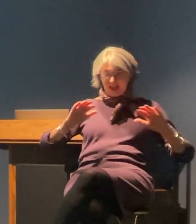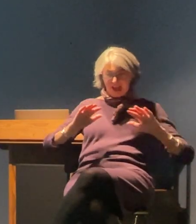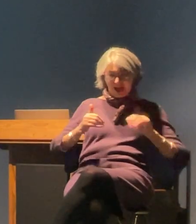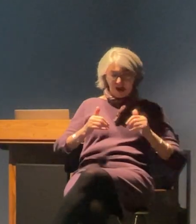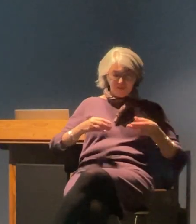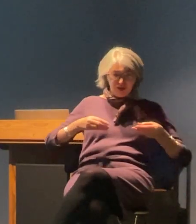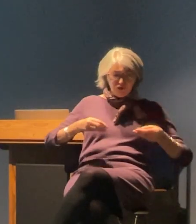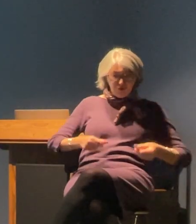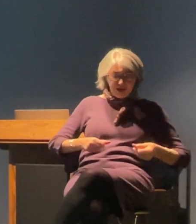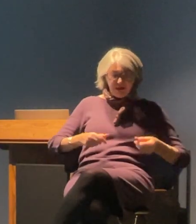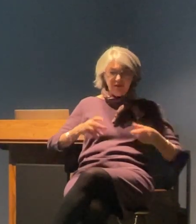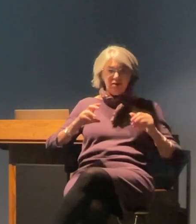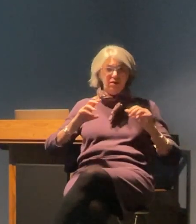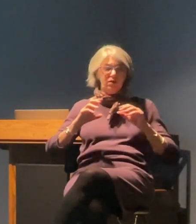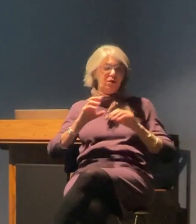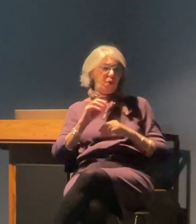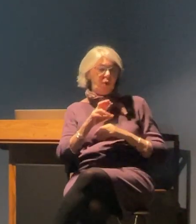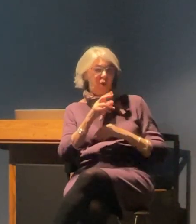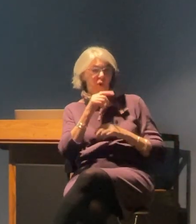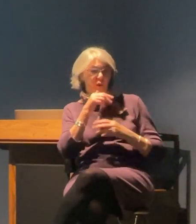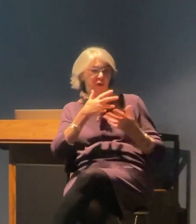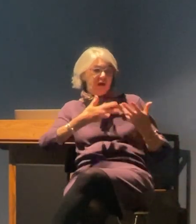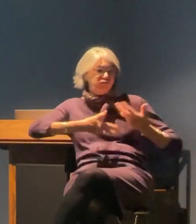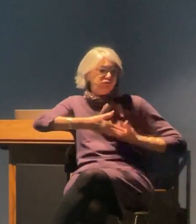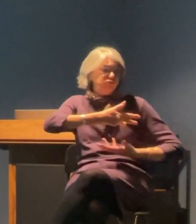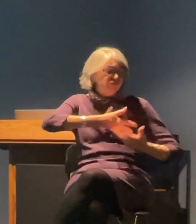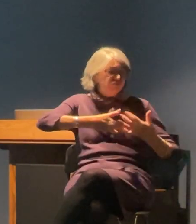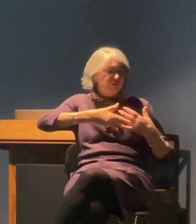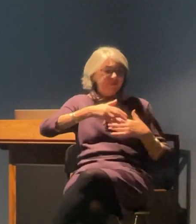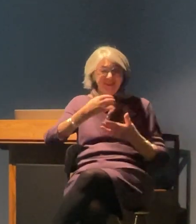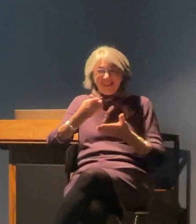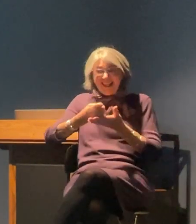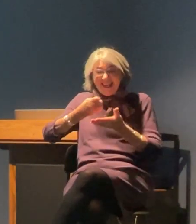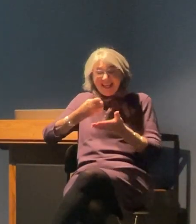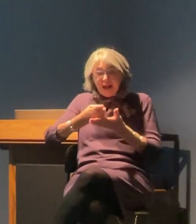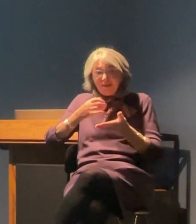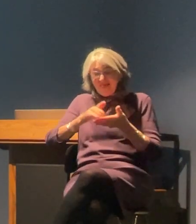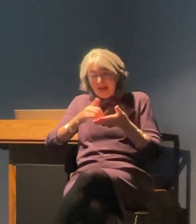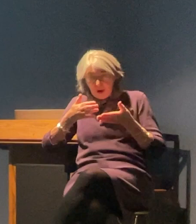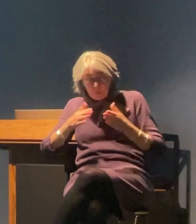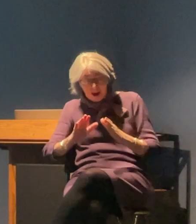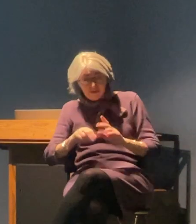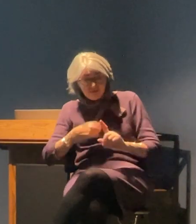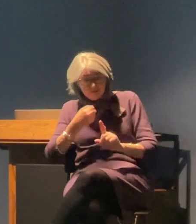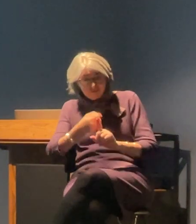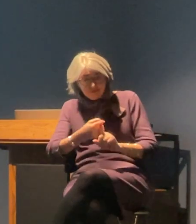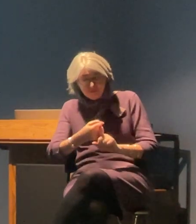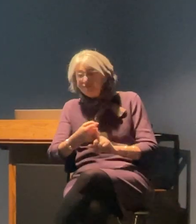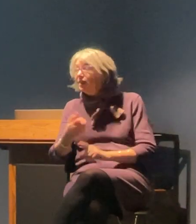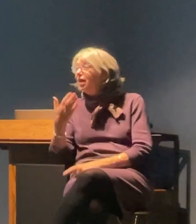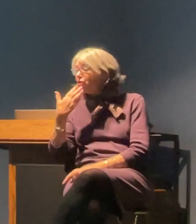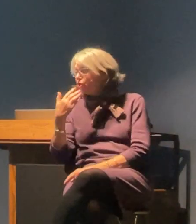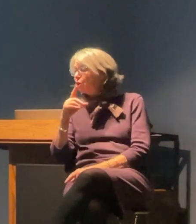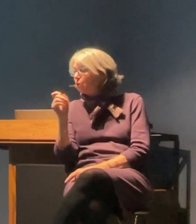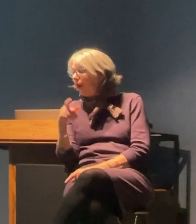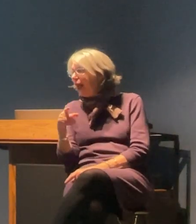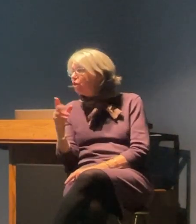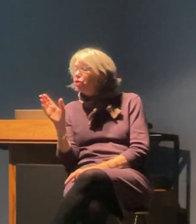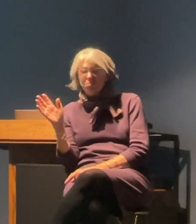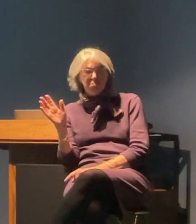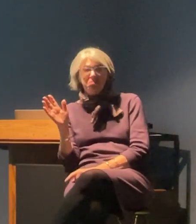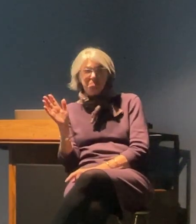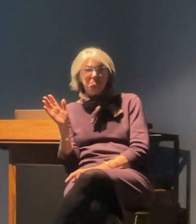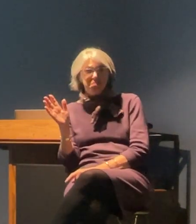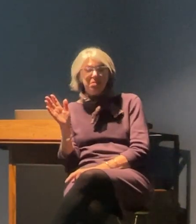were treated or who they hung out with, or like, did the economics that way? That's a good question. No,